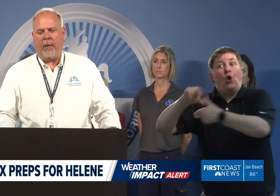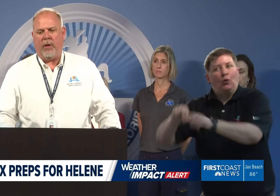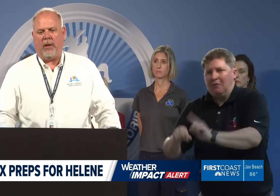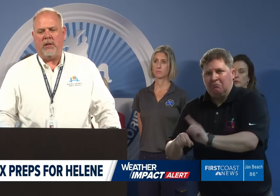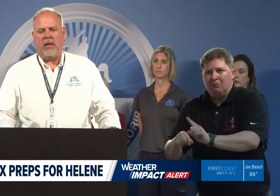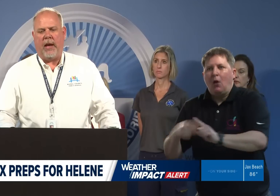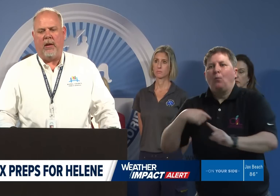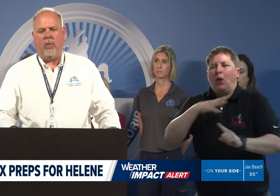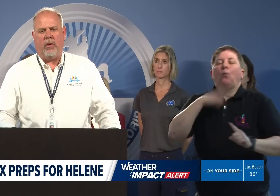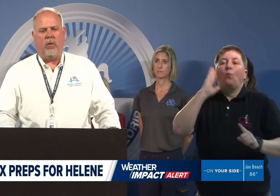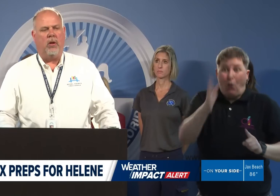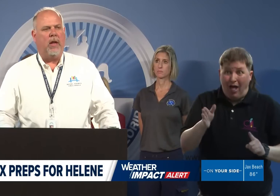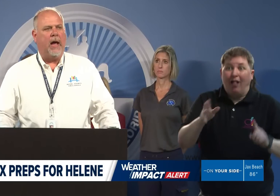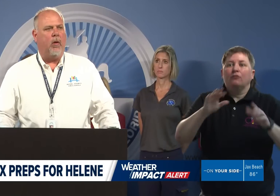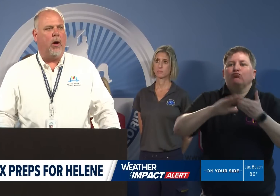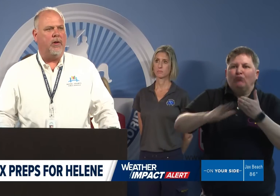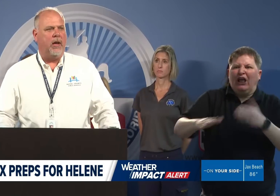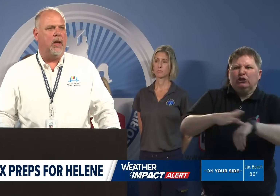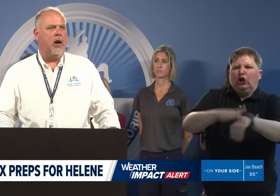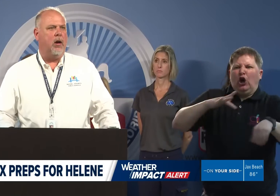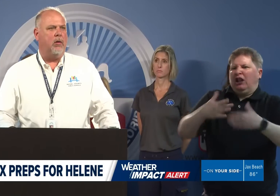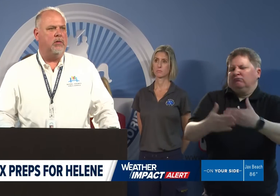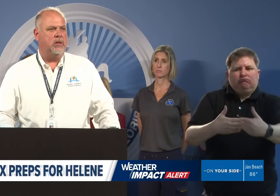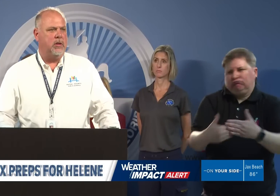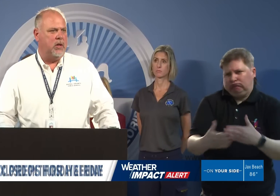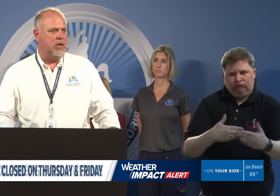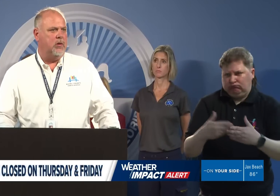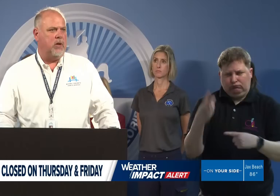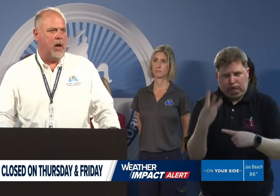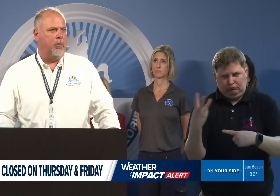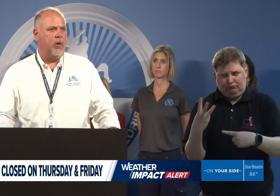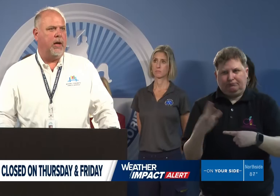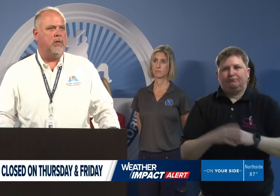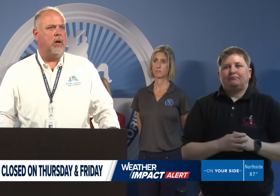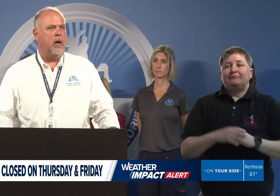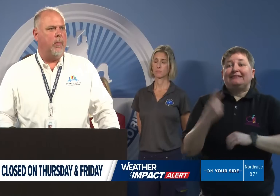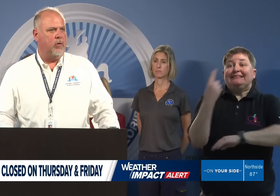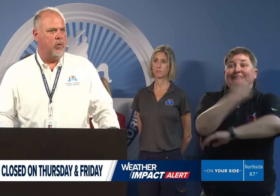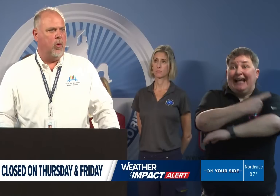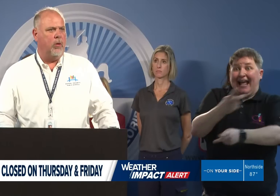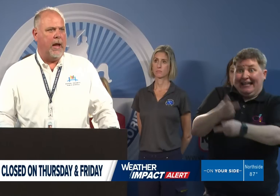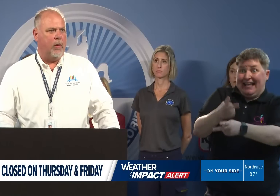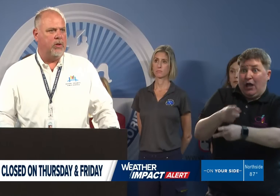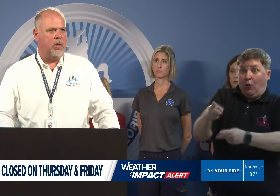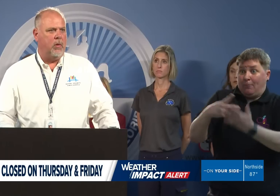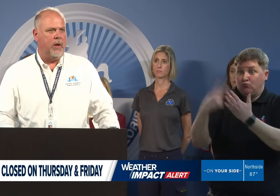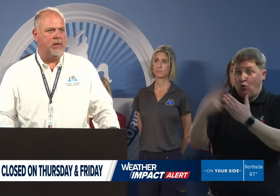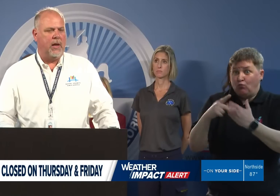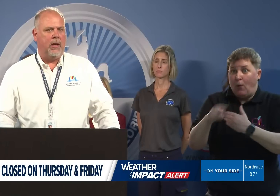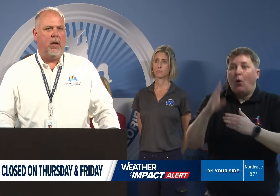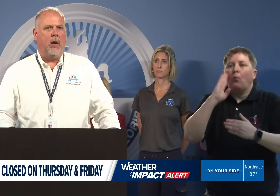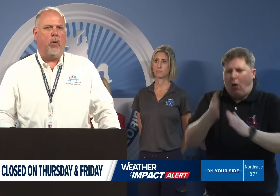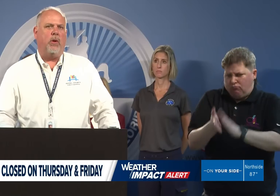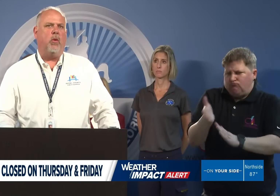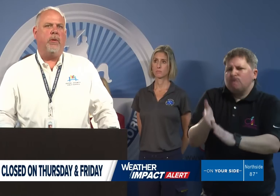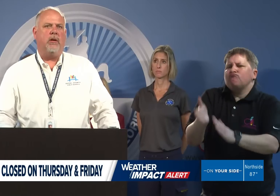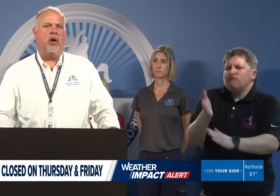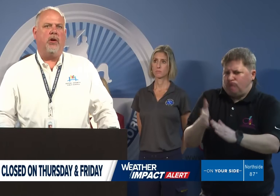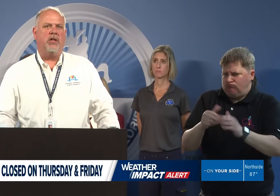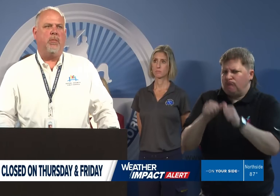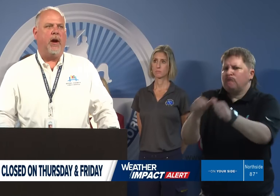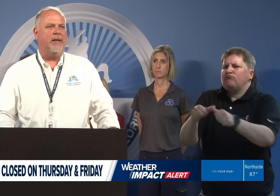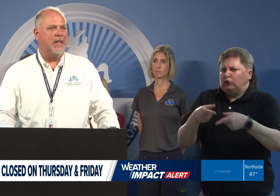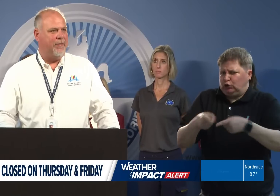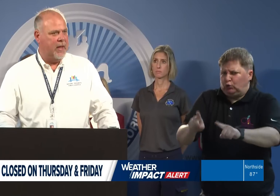With that being said, we will allow our daycares to continue to operate through normal hours on Wednesday, but we will